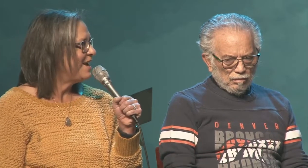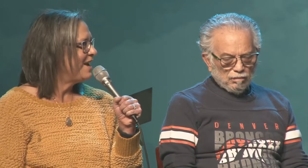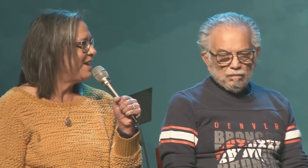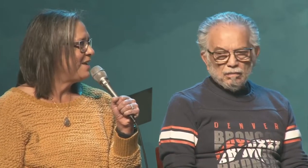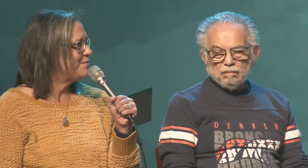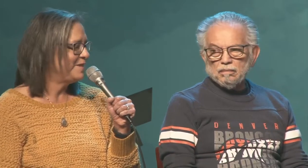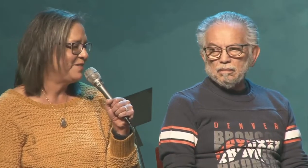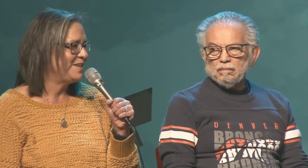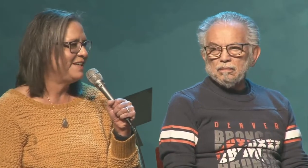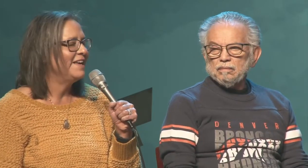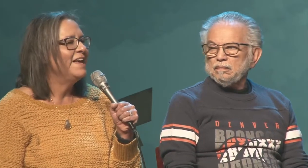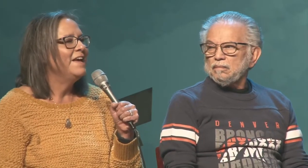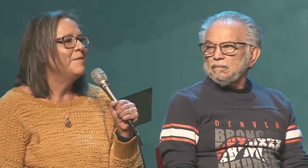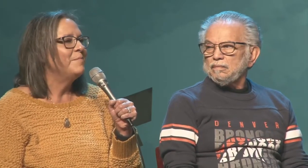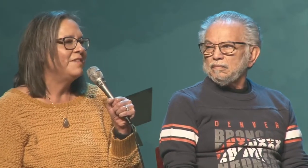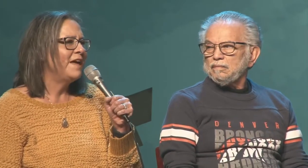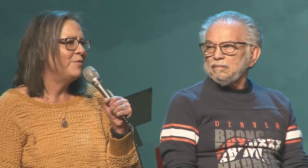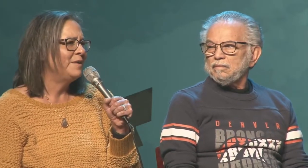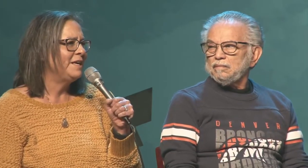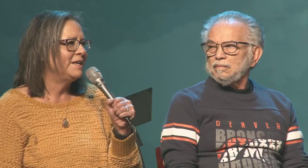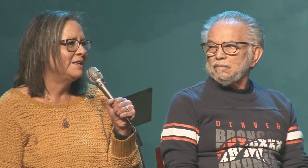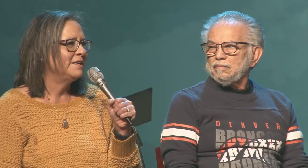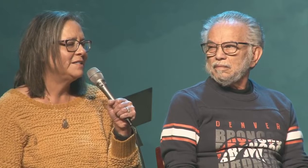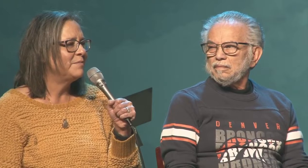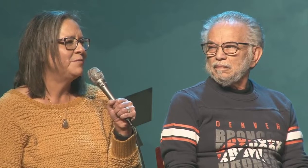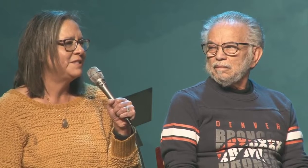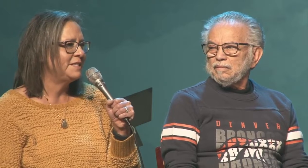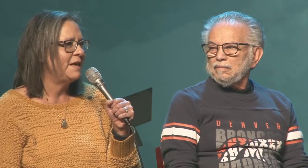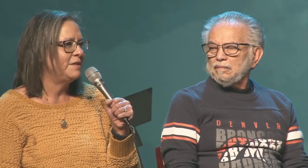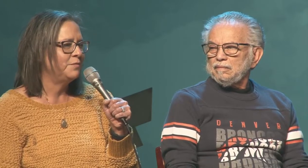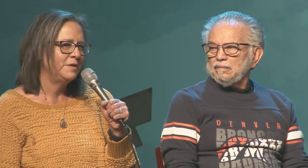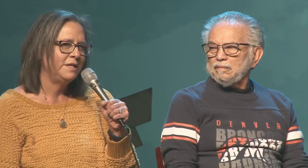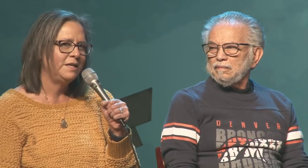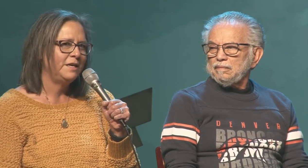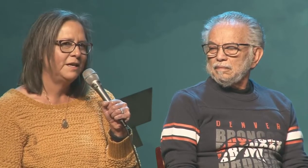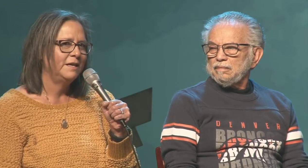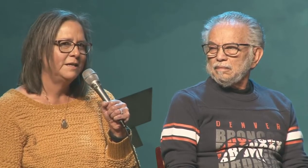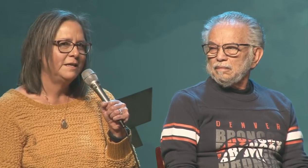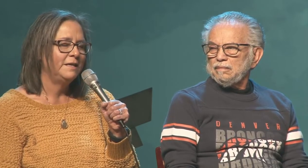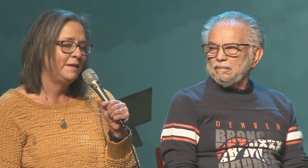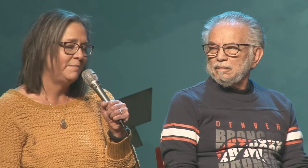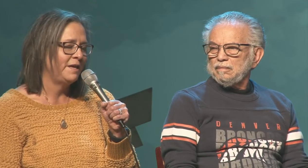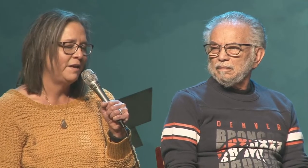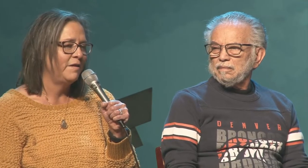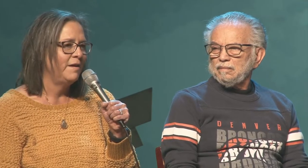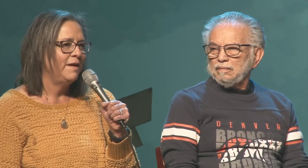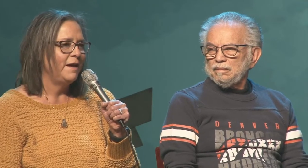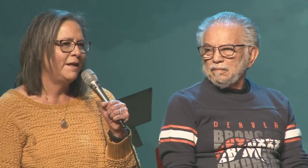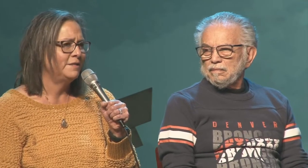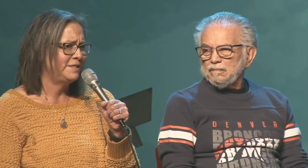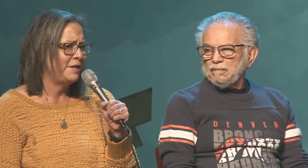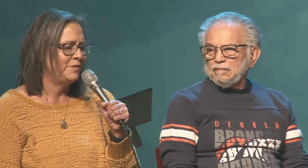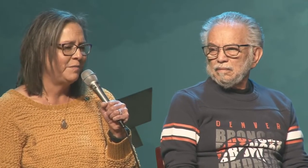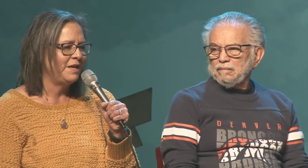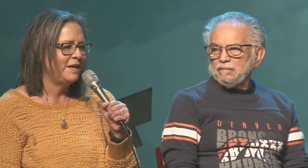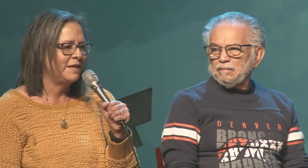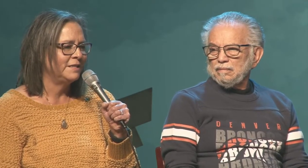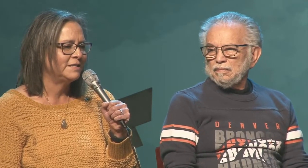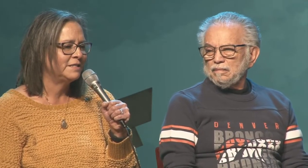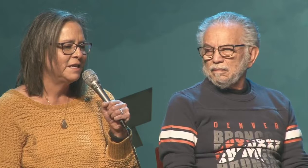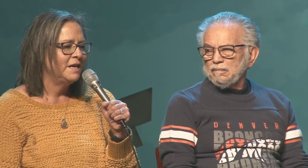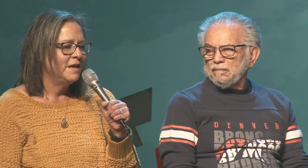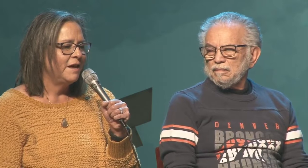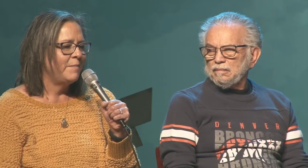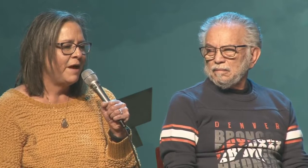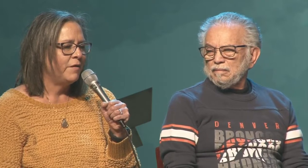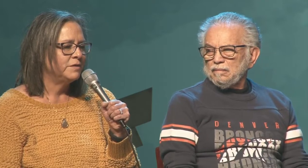that I am forgiving, but that week, something was said that really hit me and has stayed with me, and